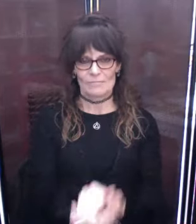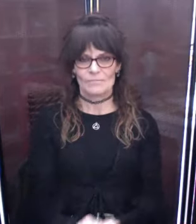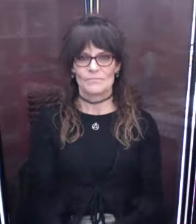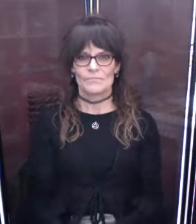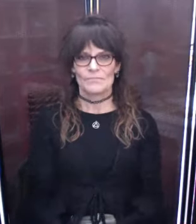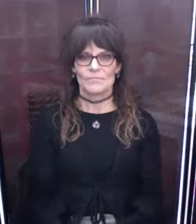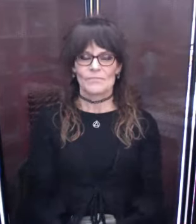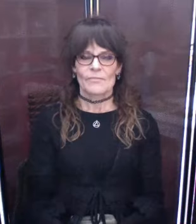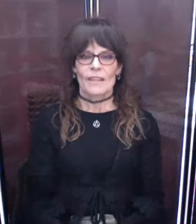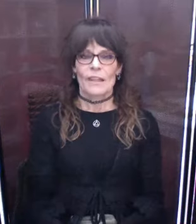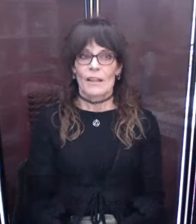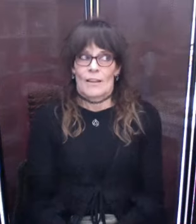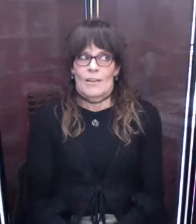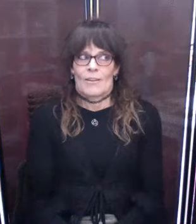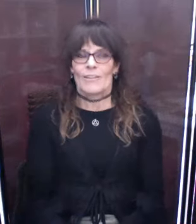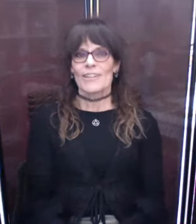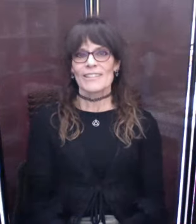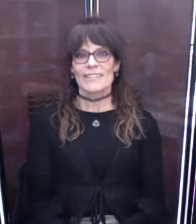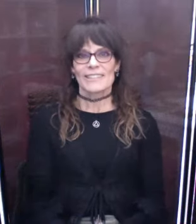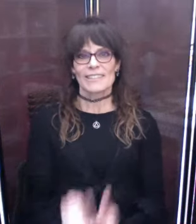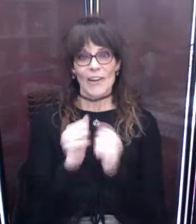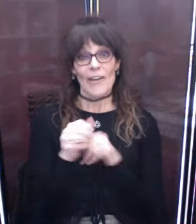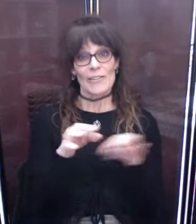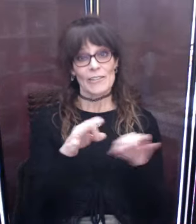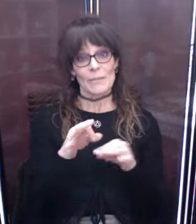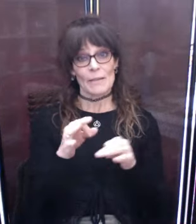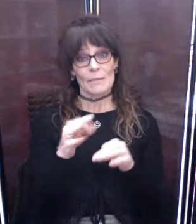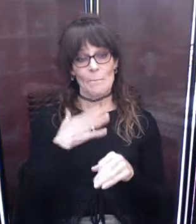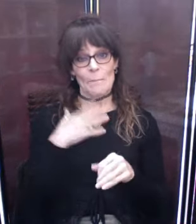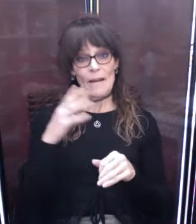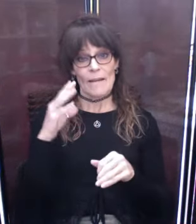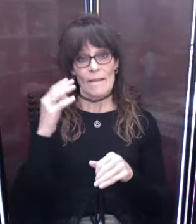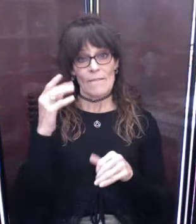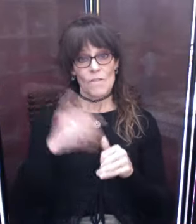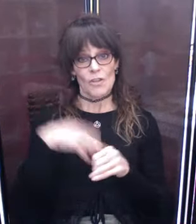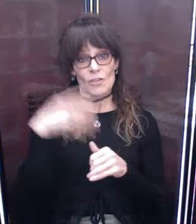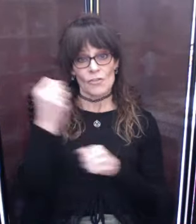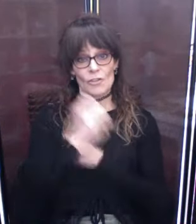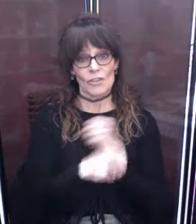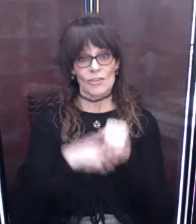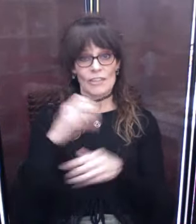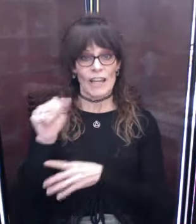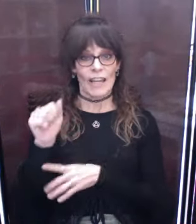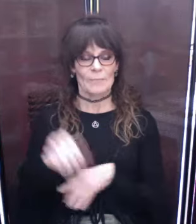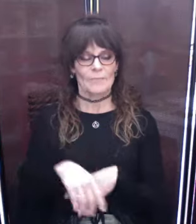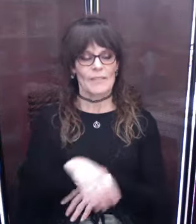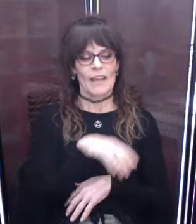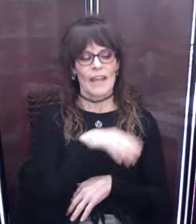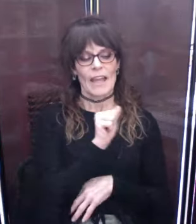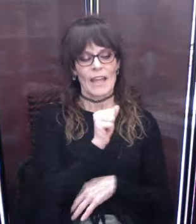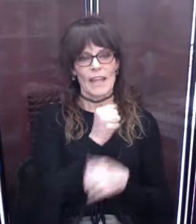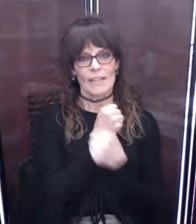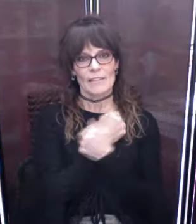So how do I explain then those first couple of years of sobriety in AA? It's easy. The love of God working through you people,